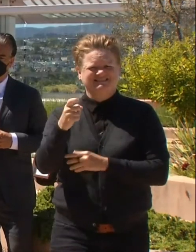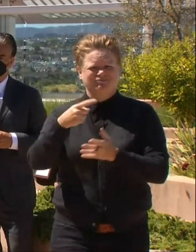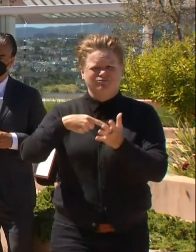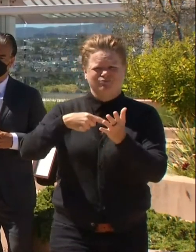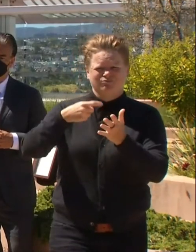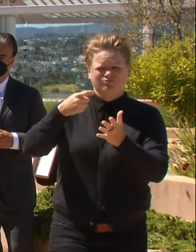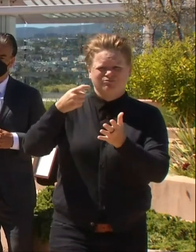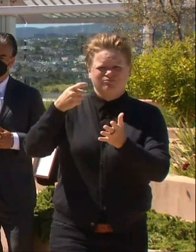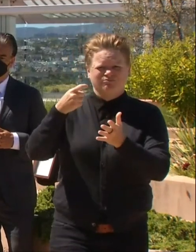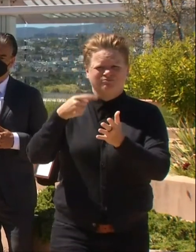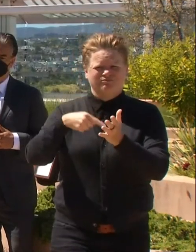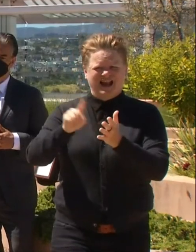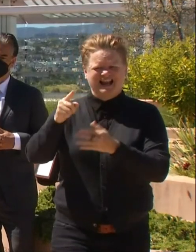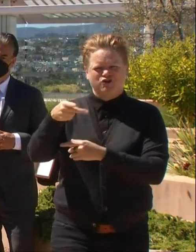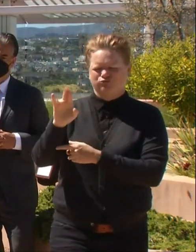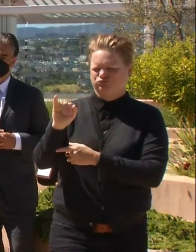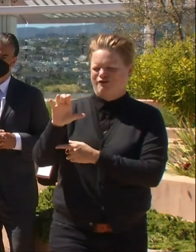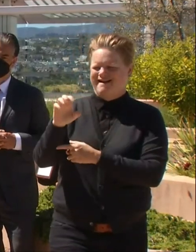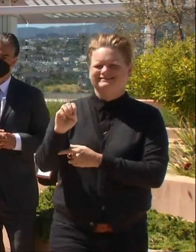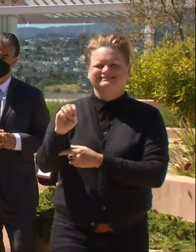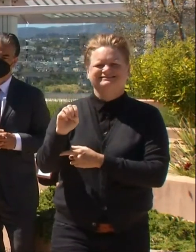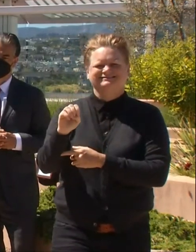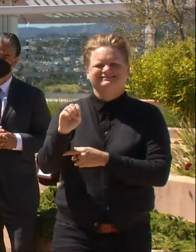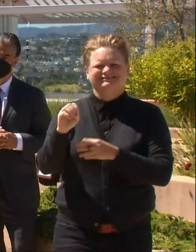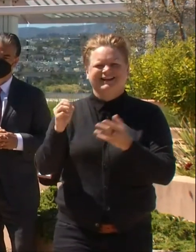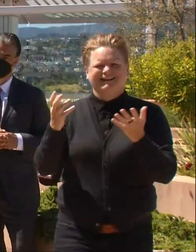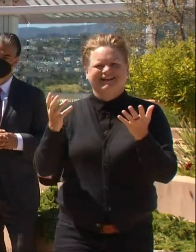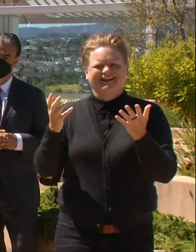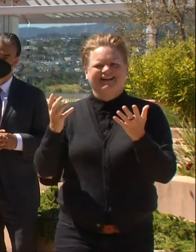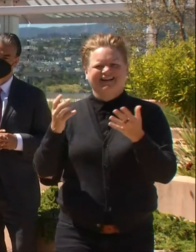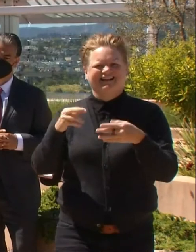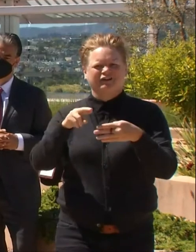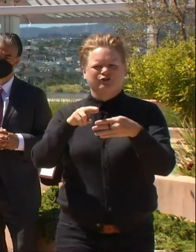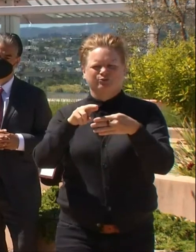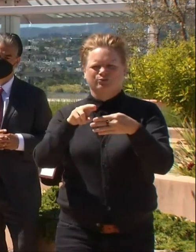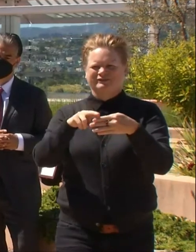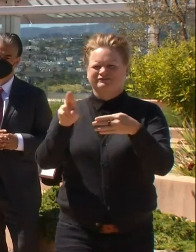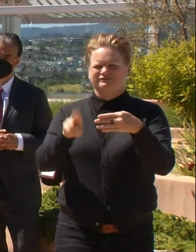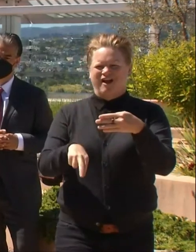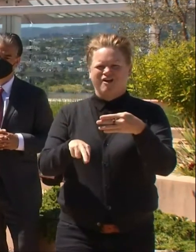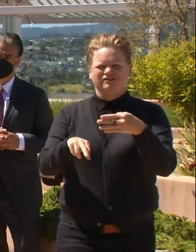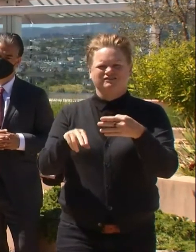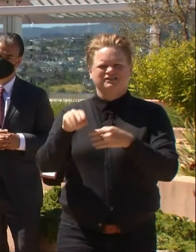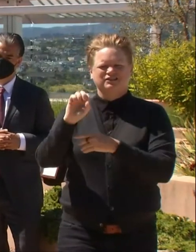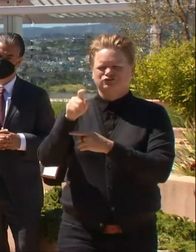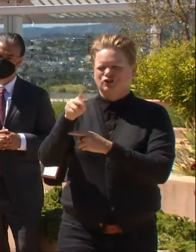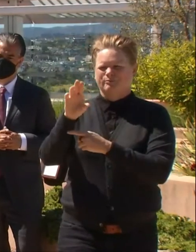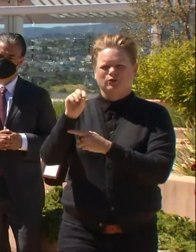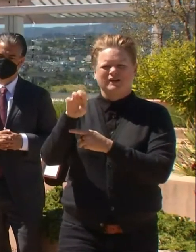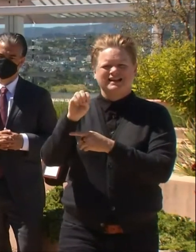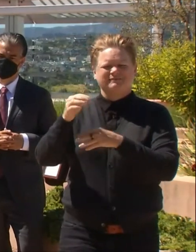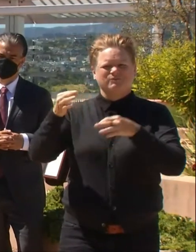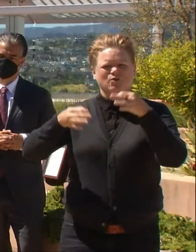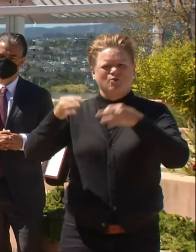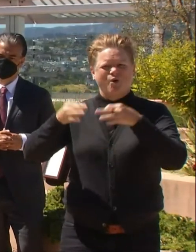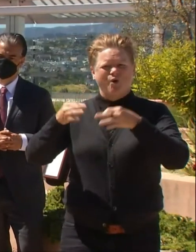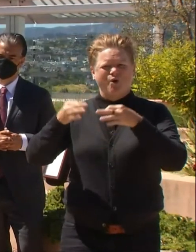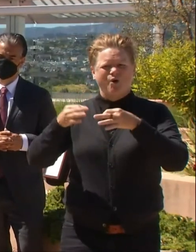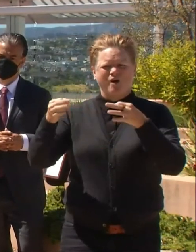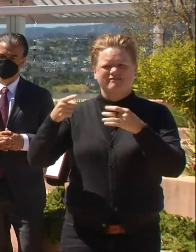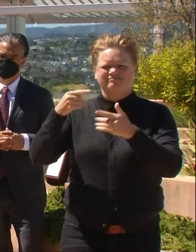we may pay in the long term if it ends up at the U.S. Supreme Court with this stacked court that went through a vetting